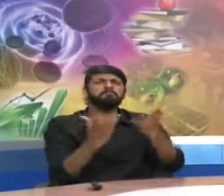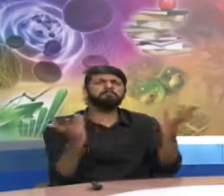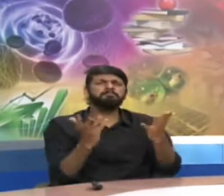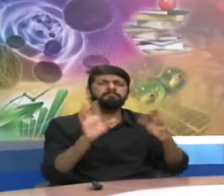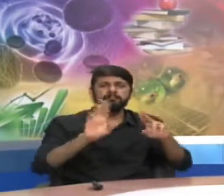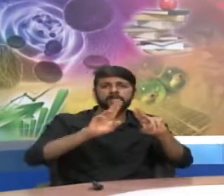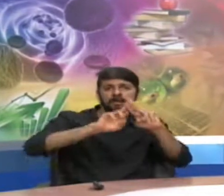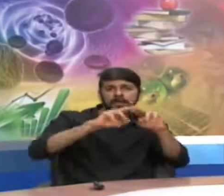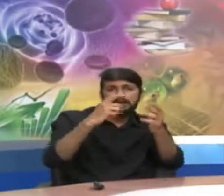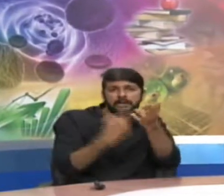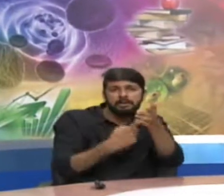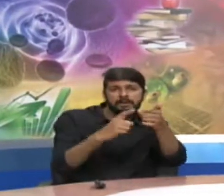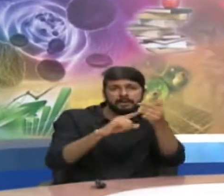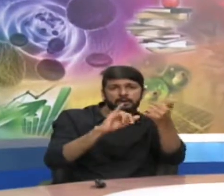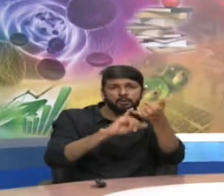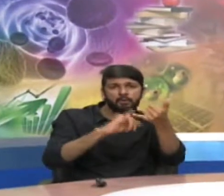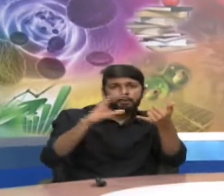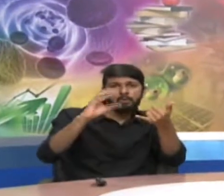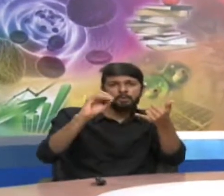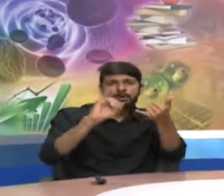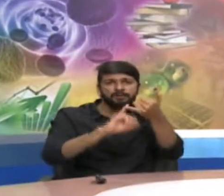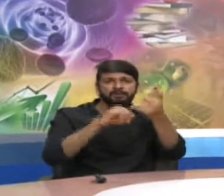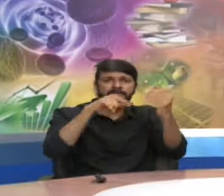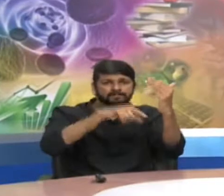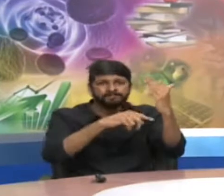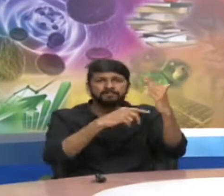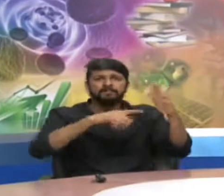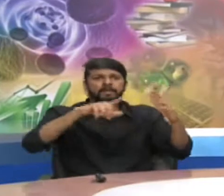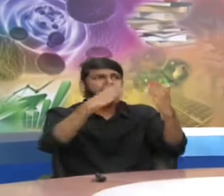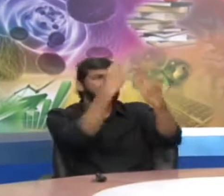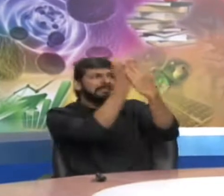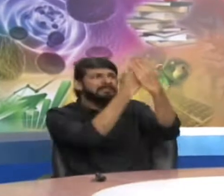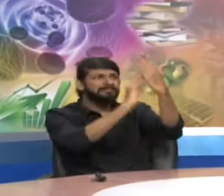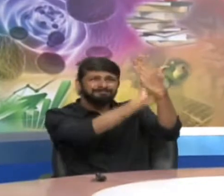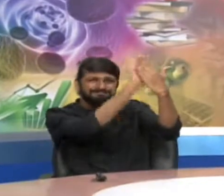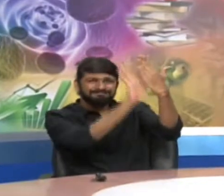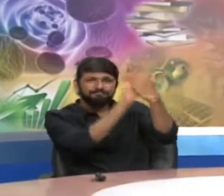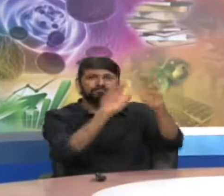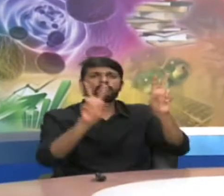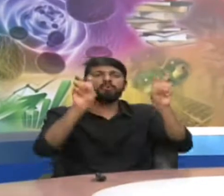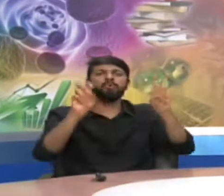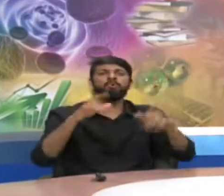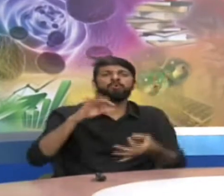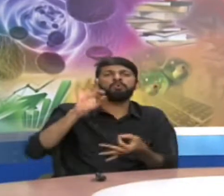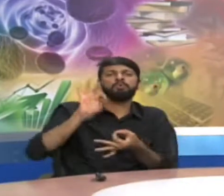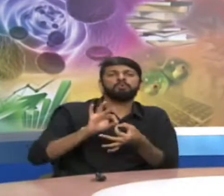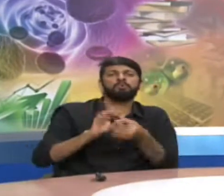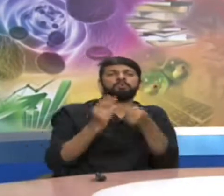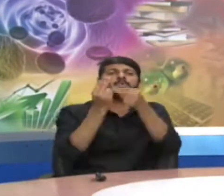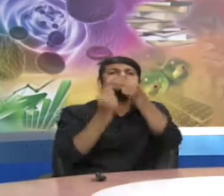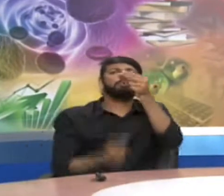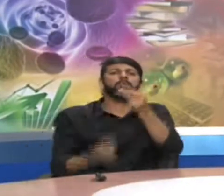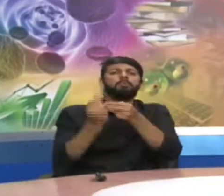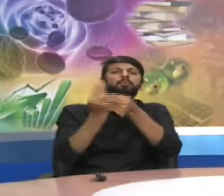So what is the main theme of Ajanta frescoes? The main theme that the Ajanta frescoes